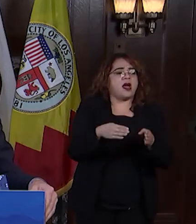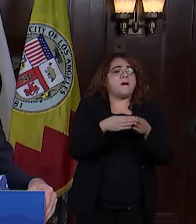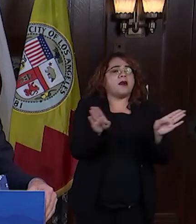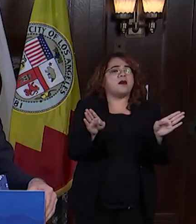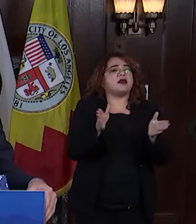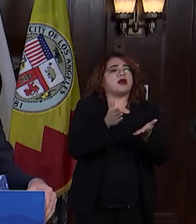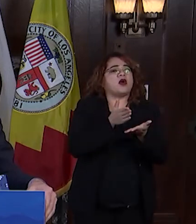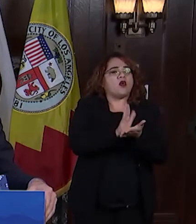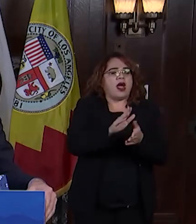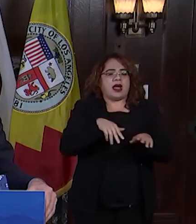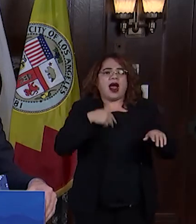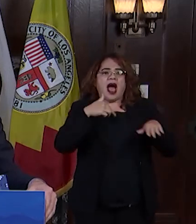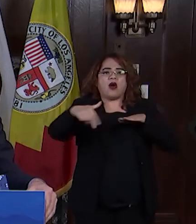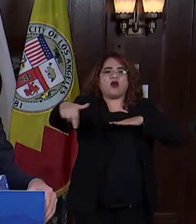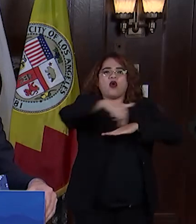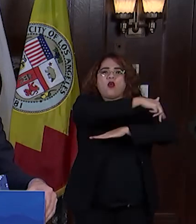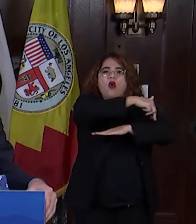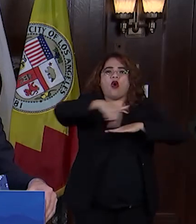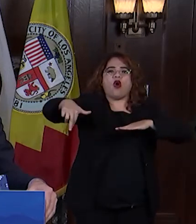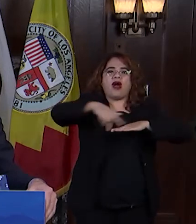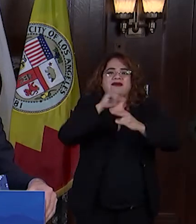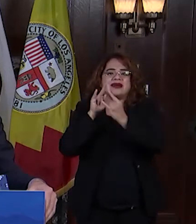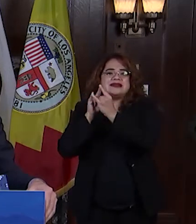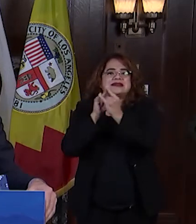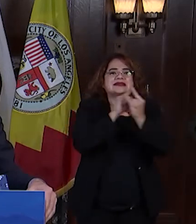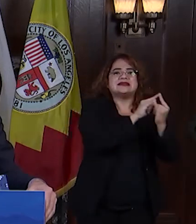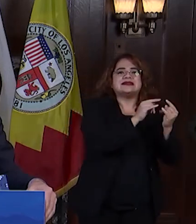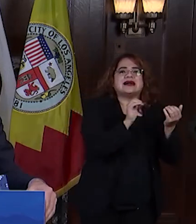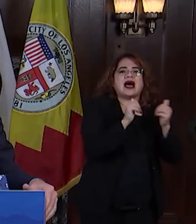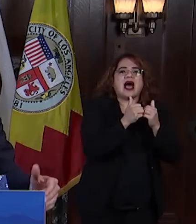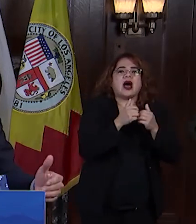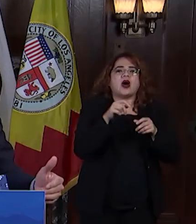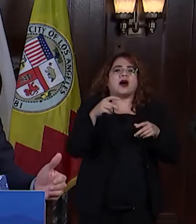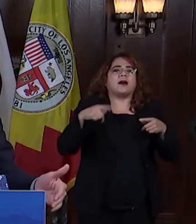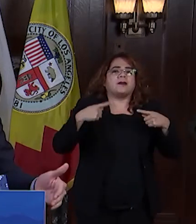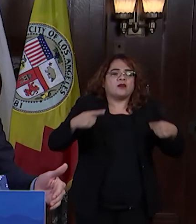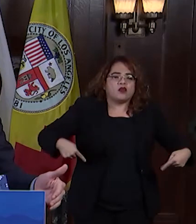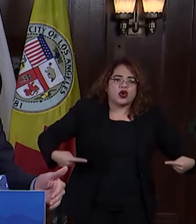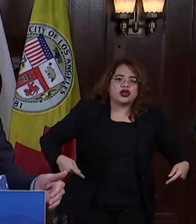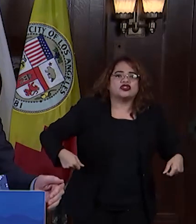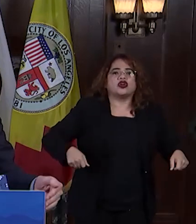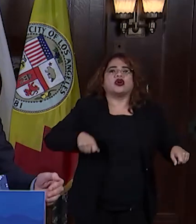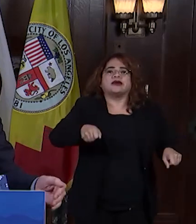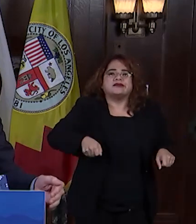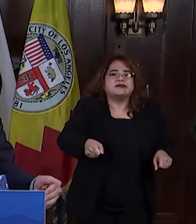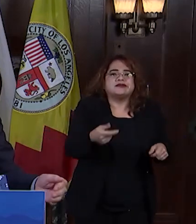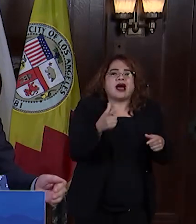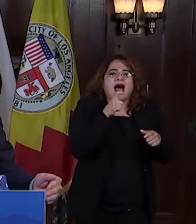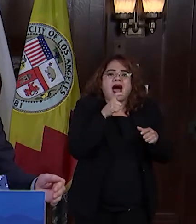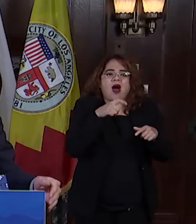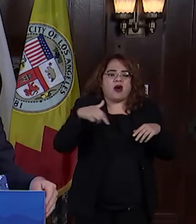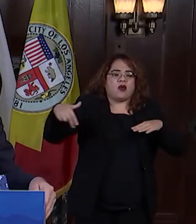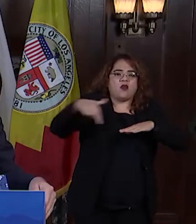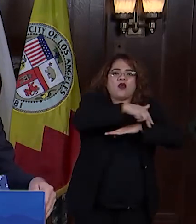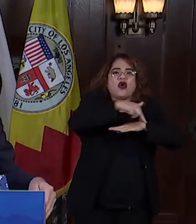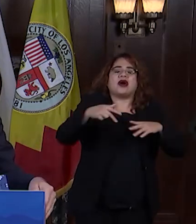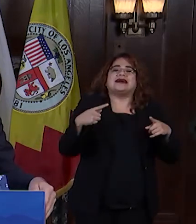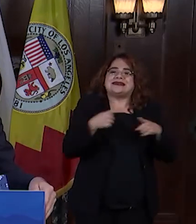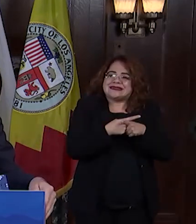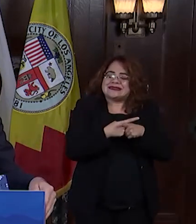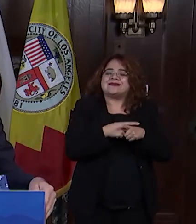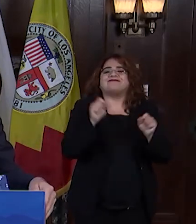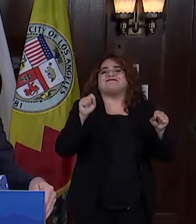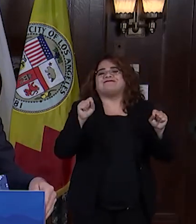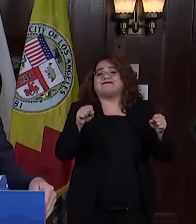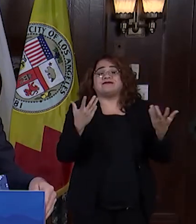be clear, then I'm open to that. But I'm going to look very carefully at what gets passed before I will say one way or the other, whether I would